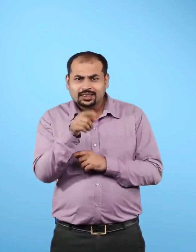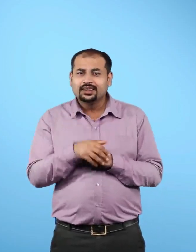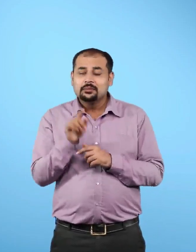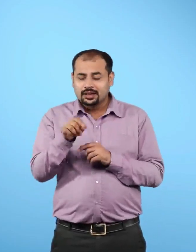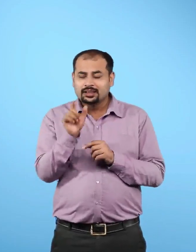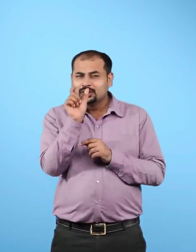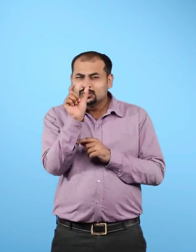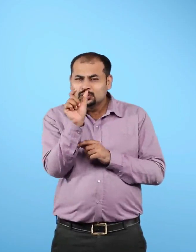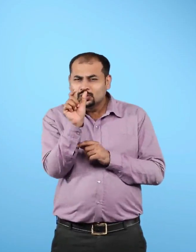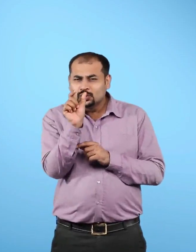used?